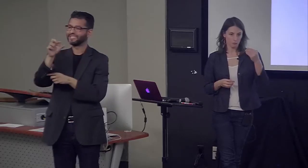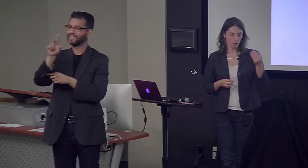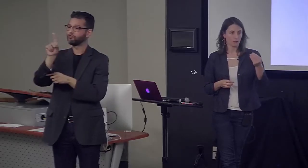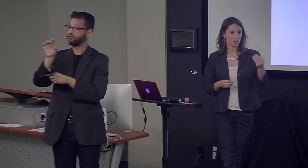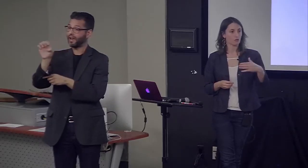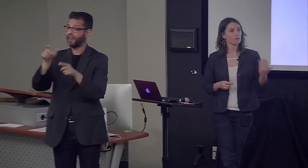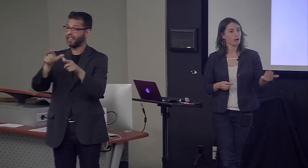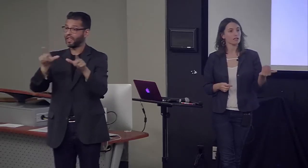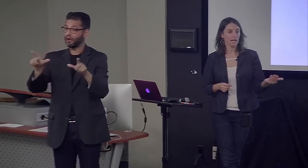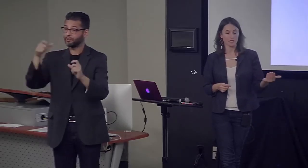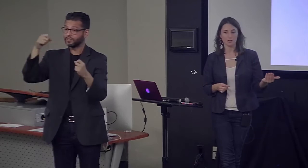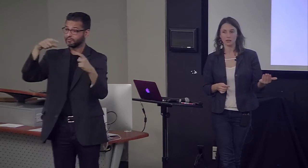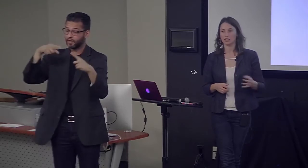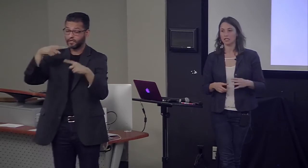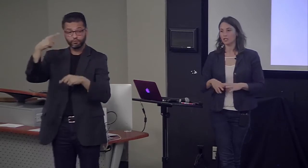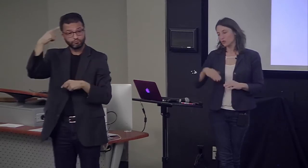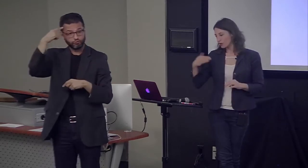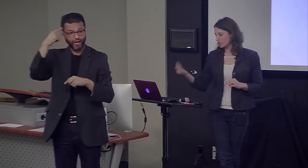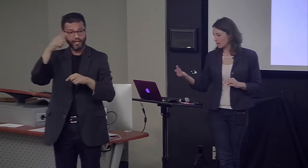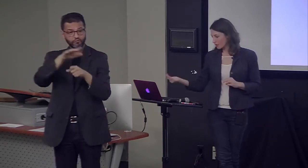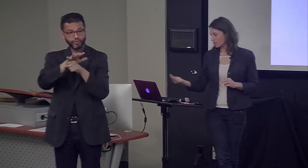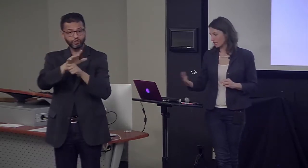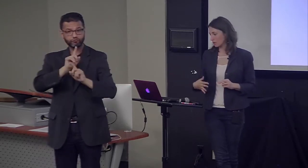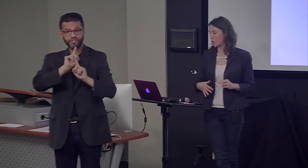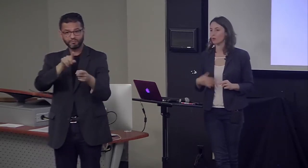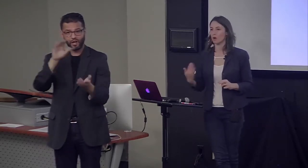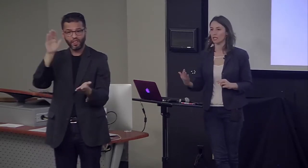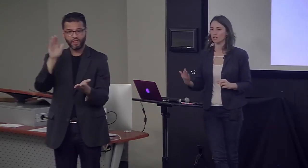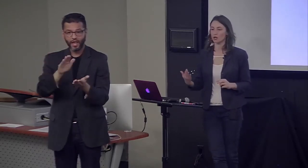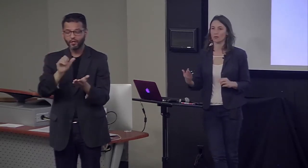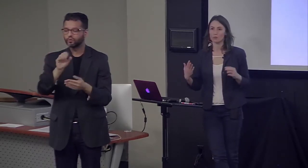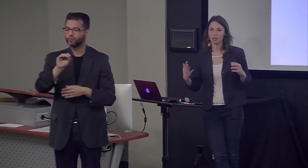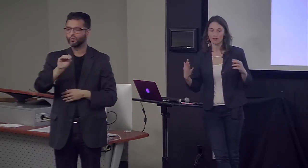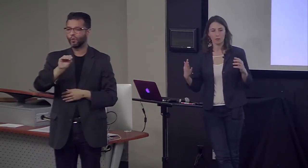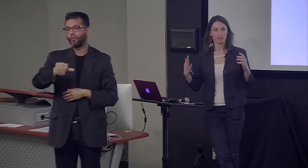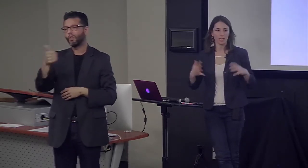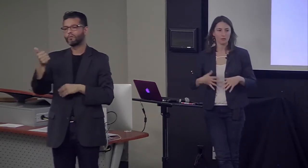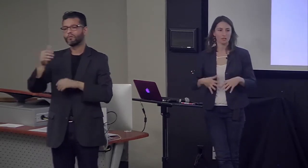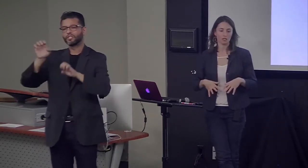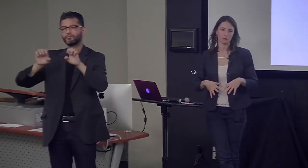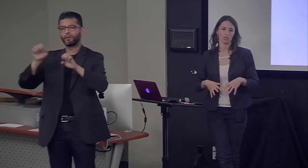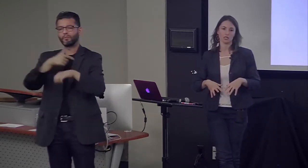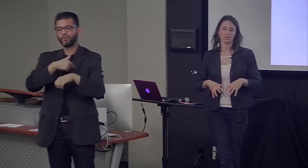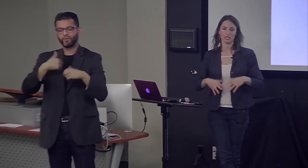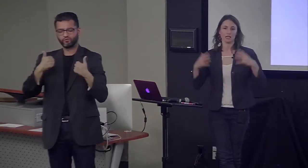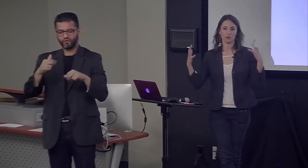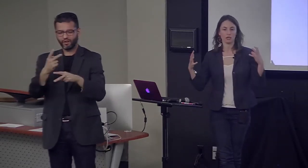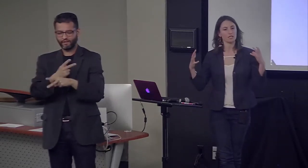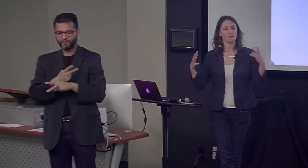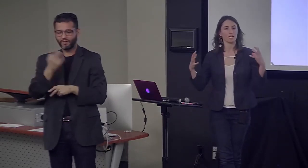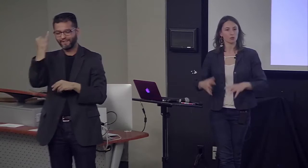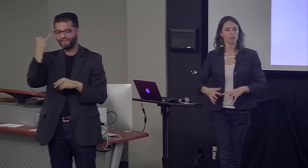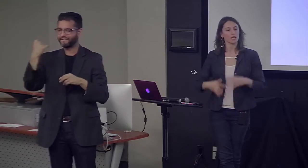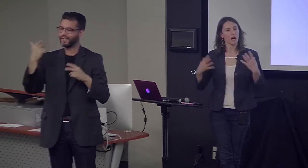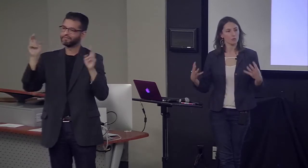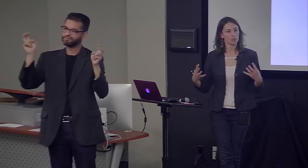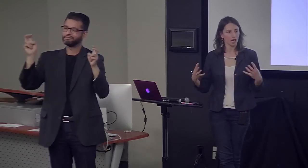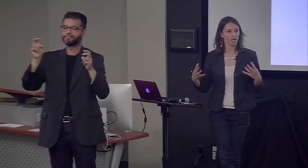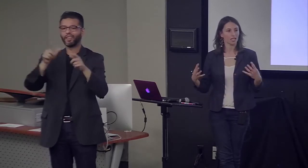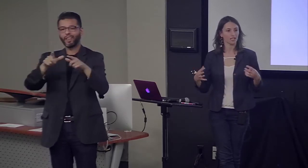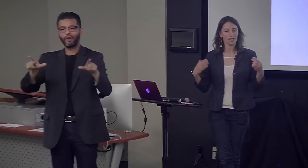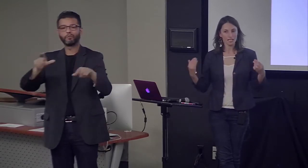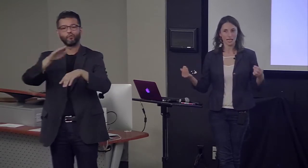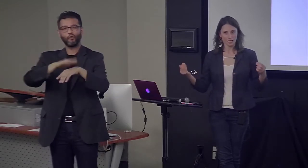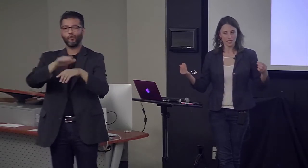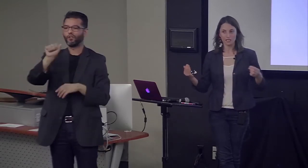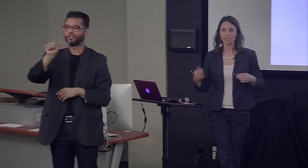this brain region respond less to it? So in this other study, what we wanted to know is, what if I put a language stimulus on steroids? I make a really